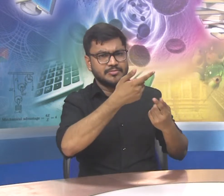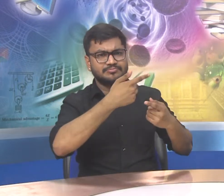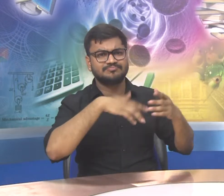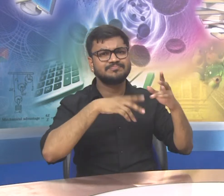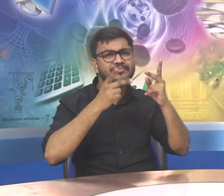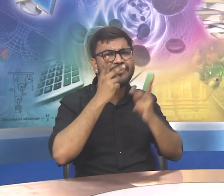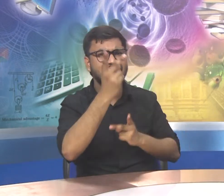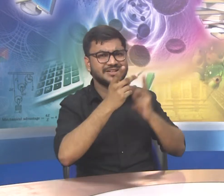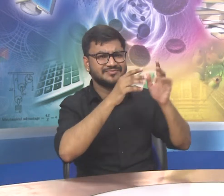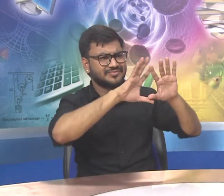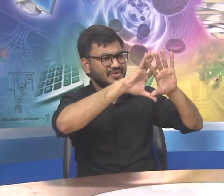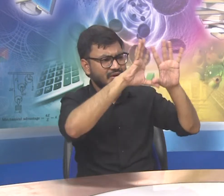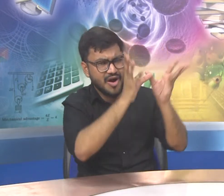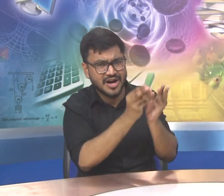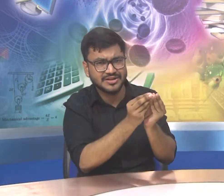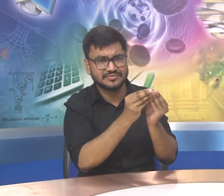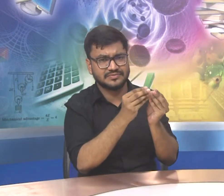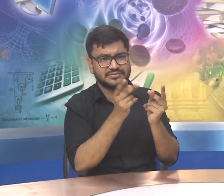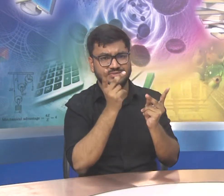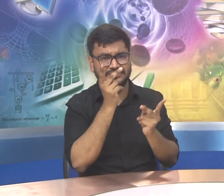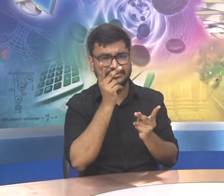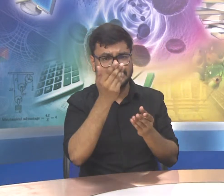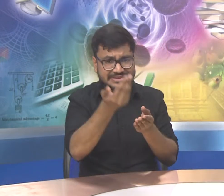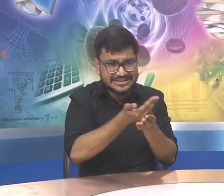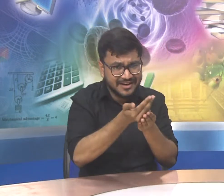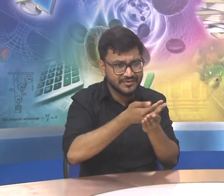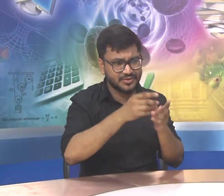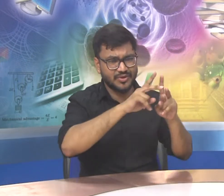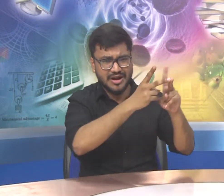undertaking safe custody of valuables,